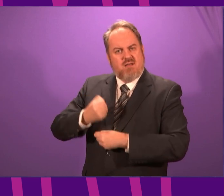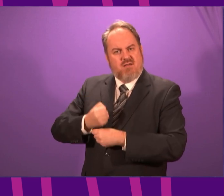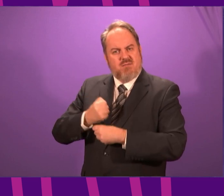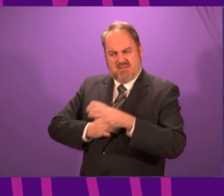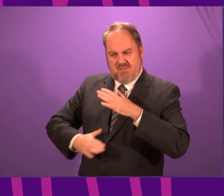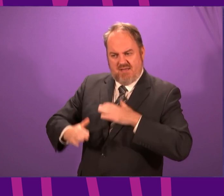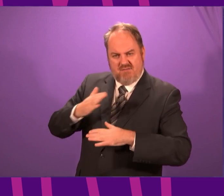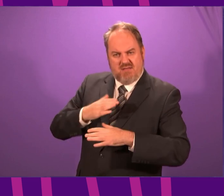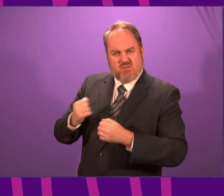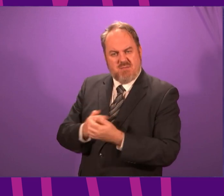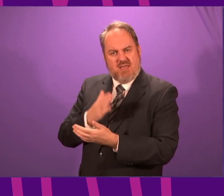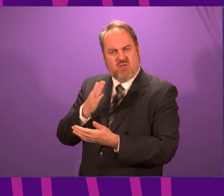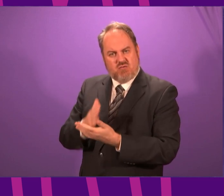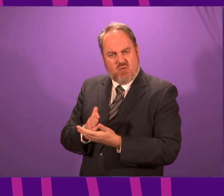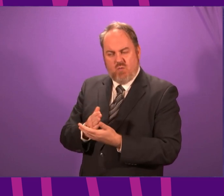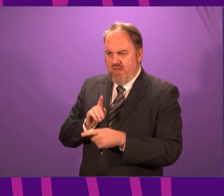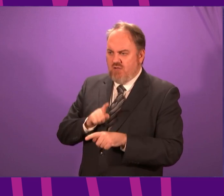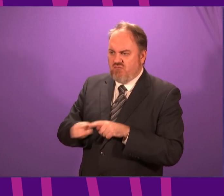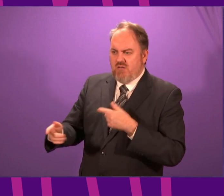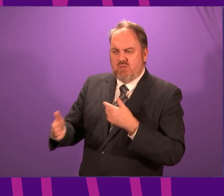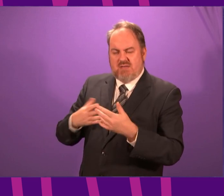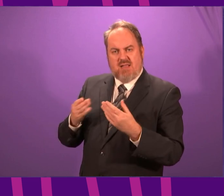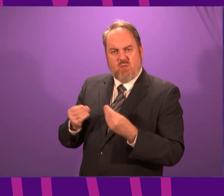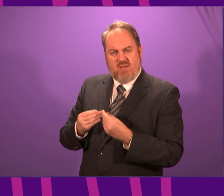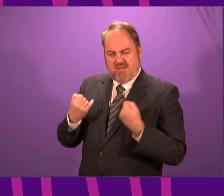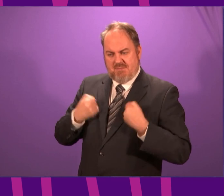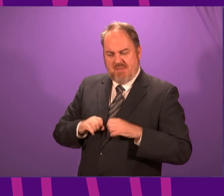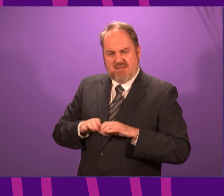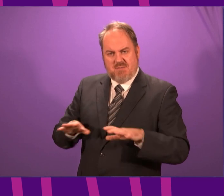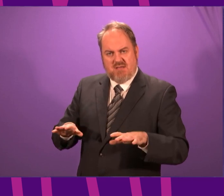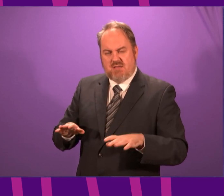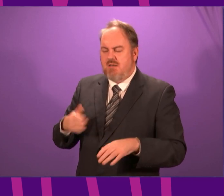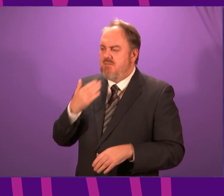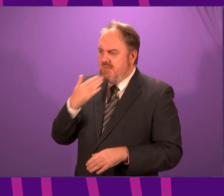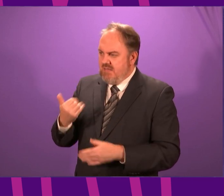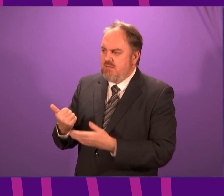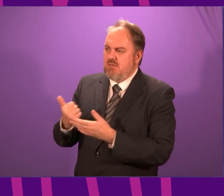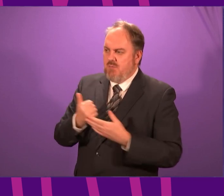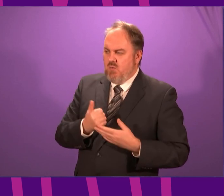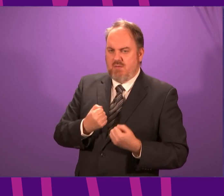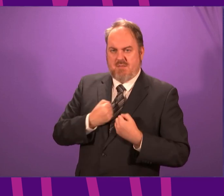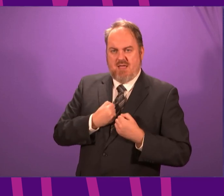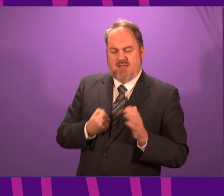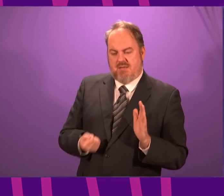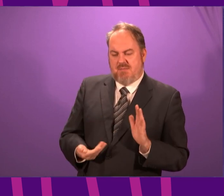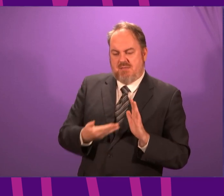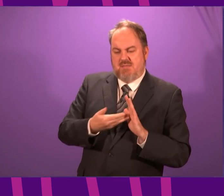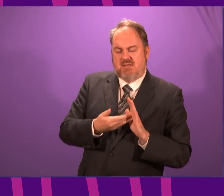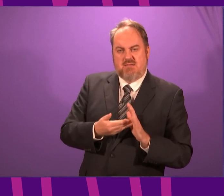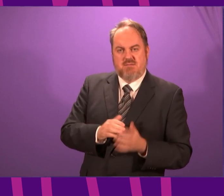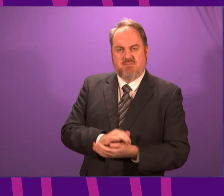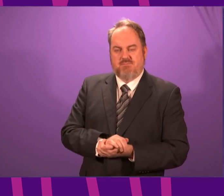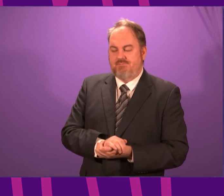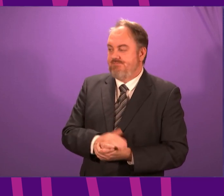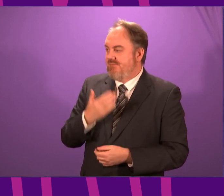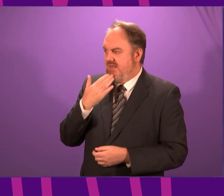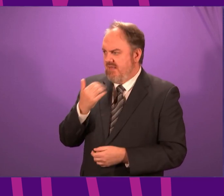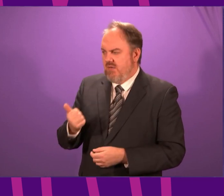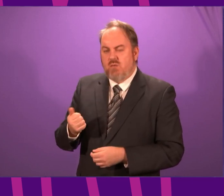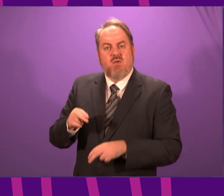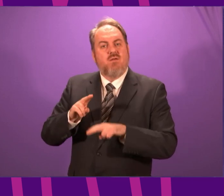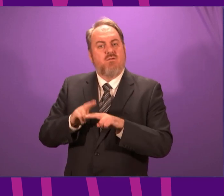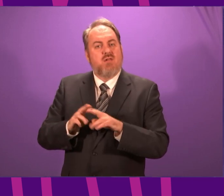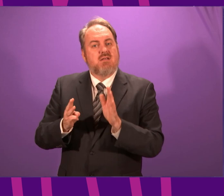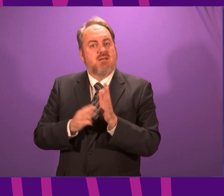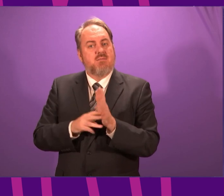help in the national effort to tackle this pandemic. And I urge support for Labour's amendment. Thank you very much. Fulke MacGregor to be followed by Annie